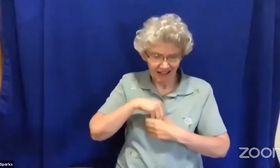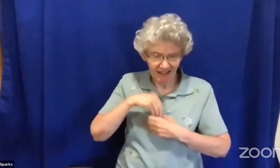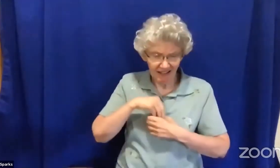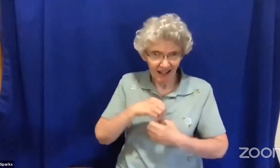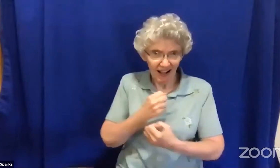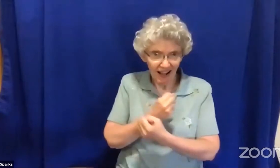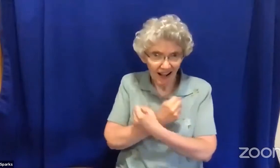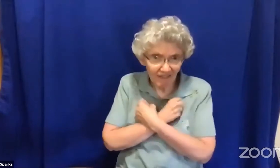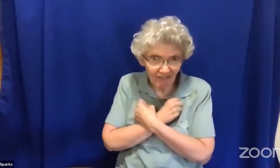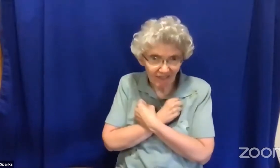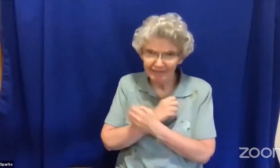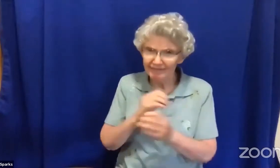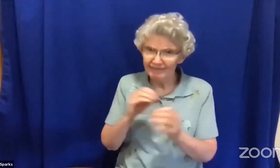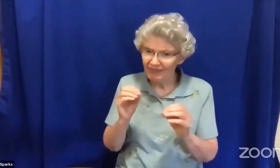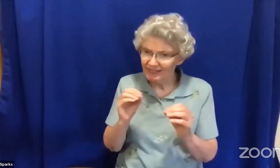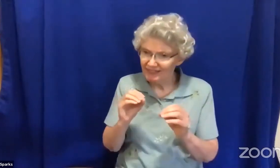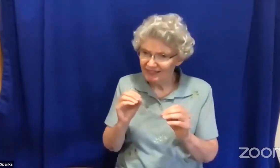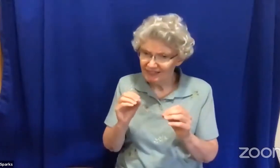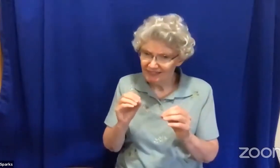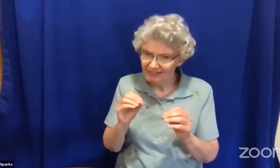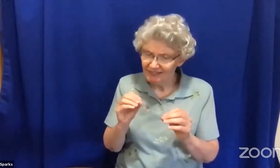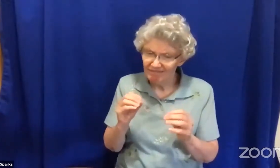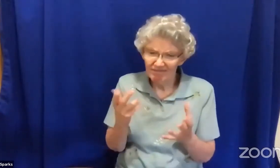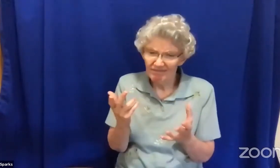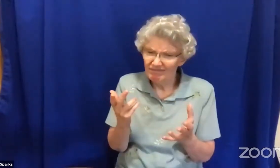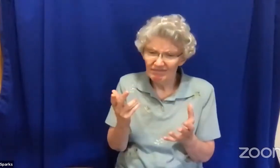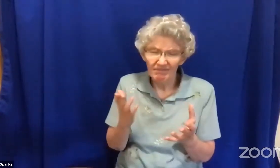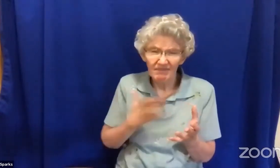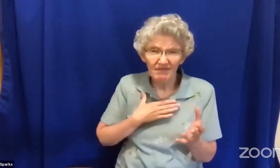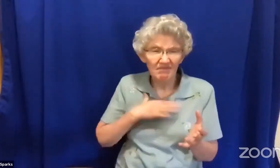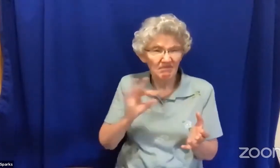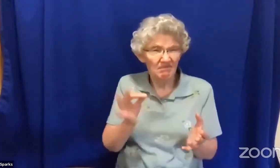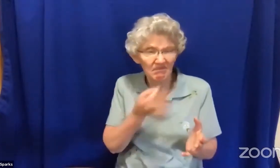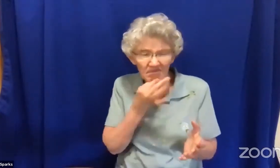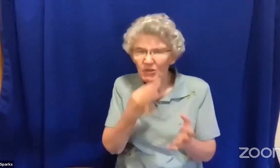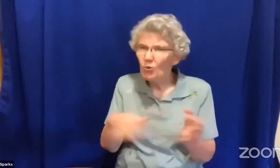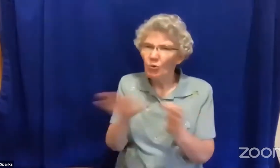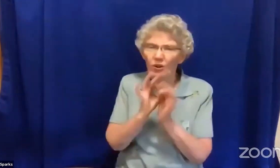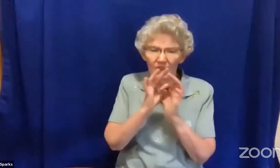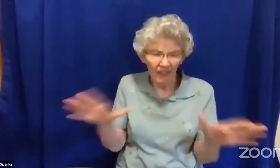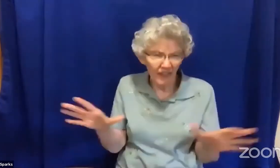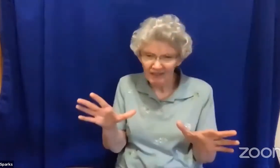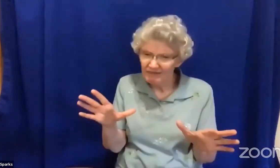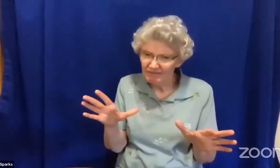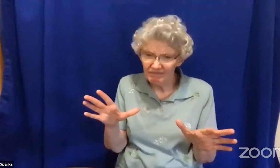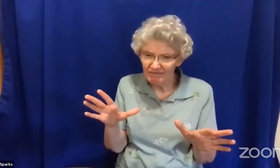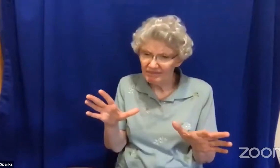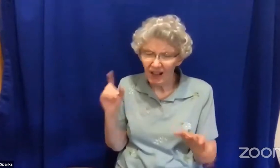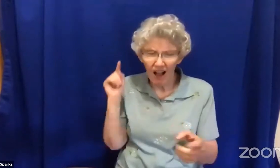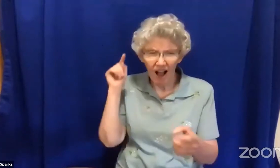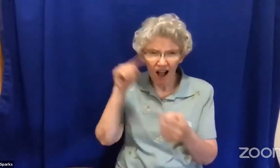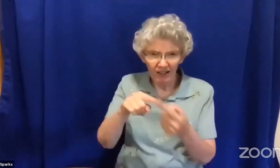I would still be nothing unless I loved others.